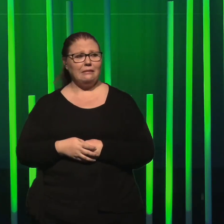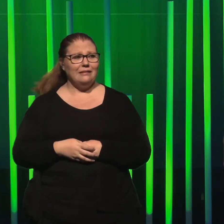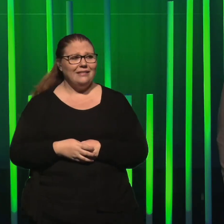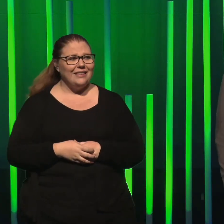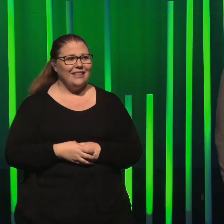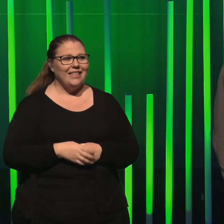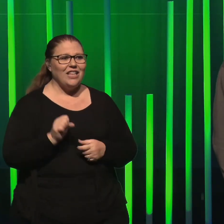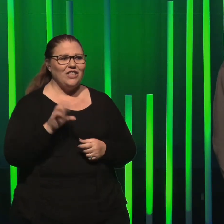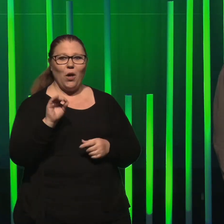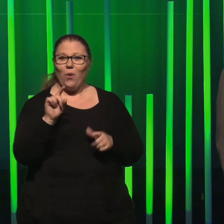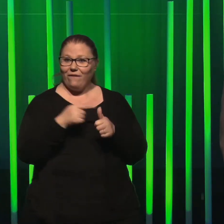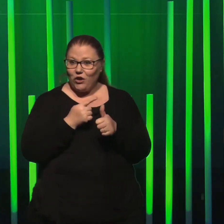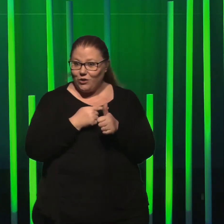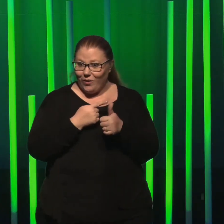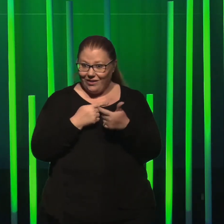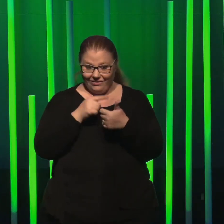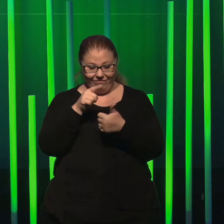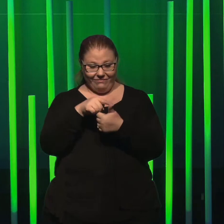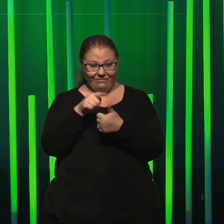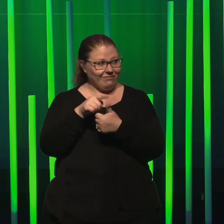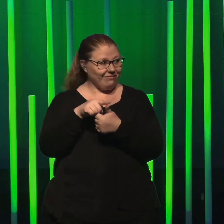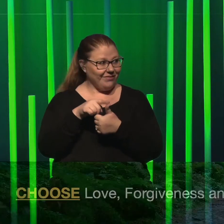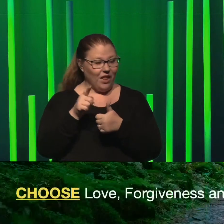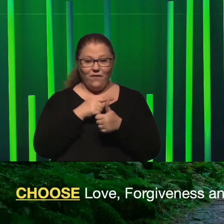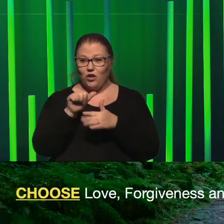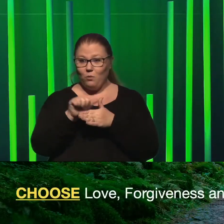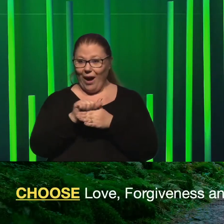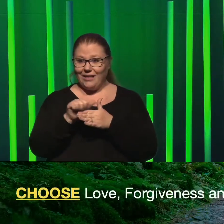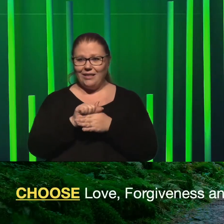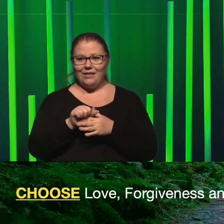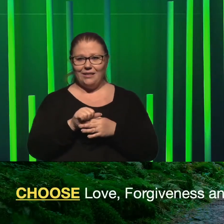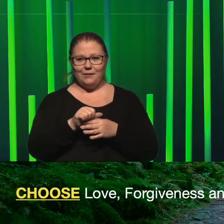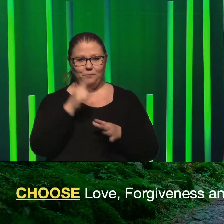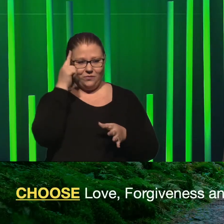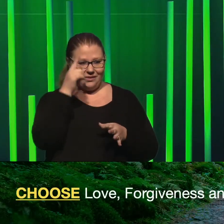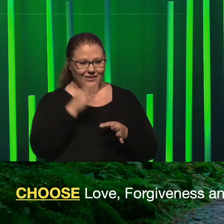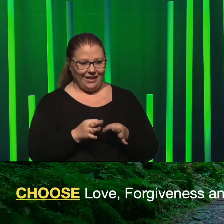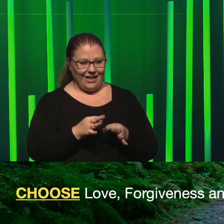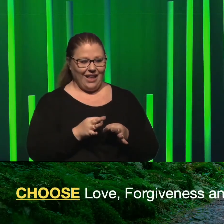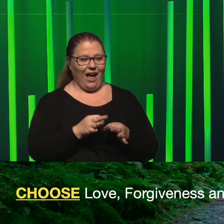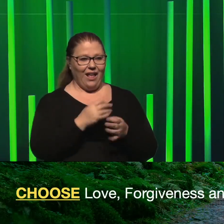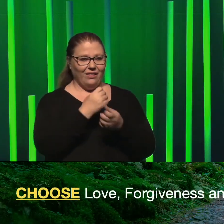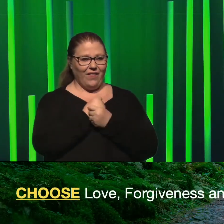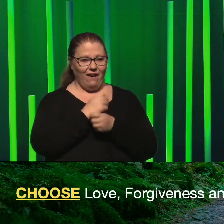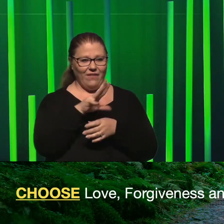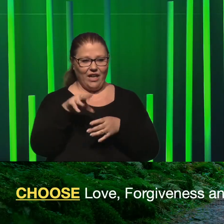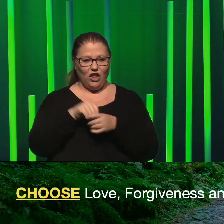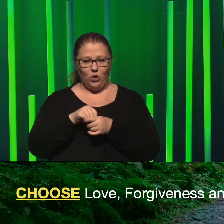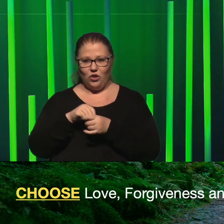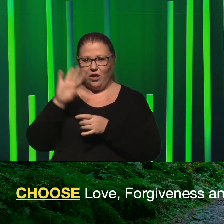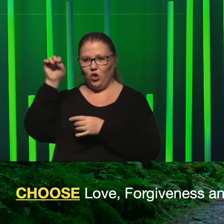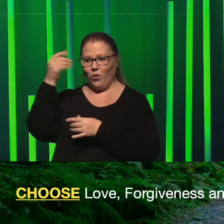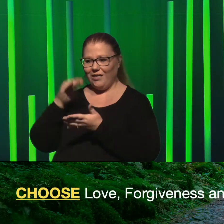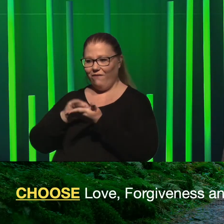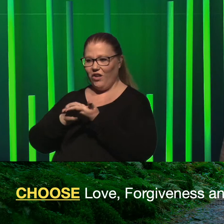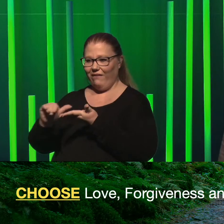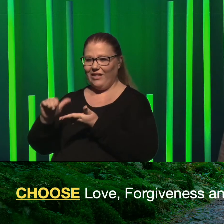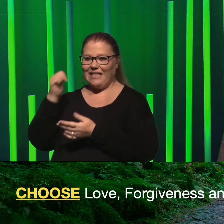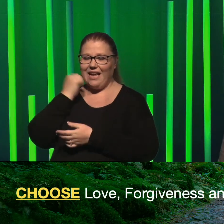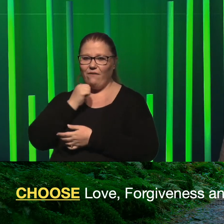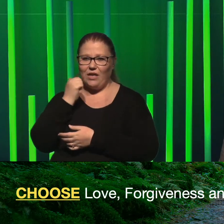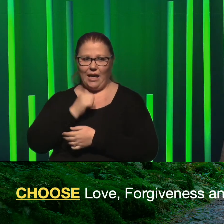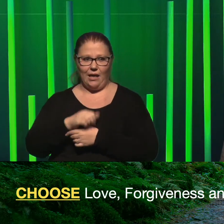right. So here's the first one. The first practice is to choose love, inclusion, and grace, forgiveness every day.